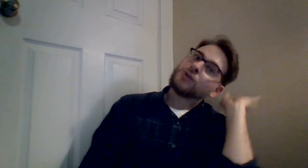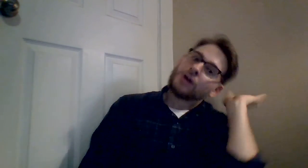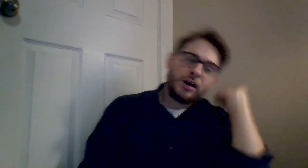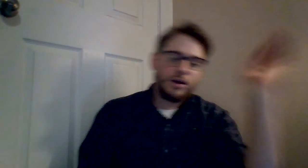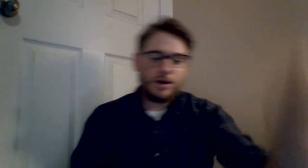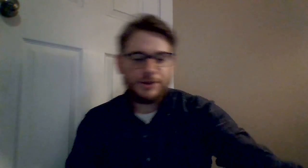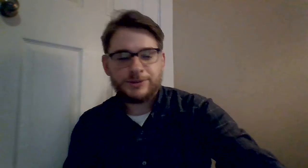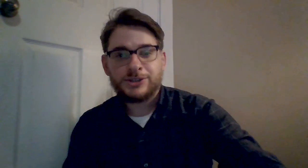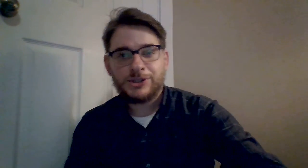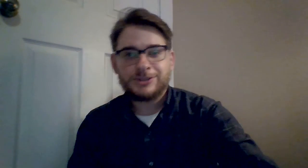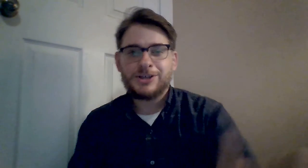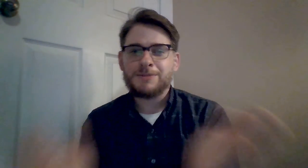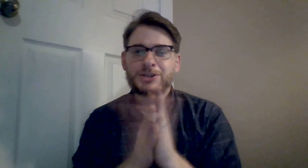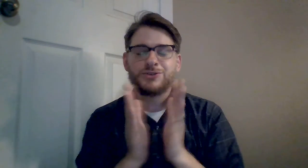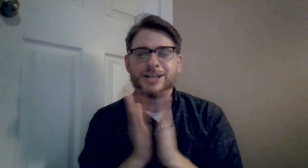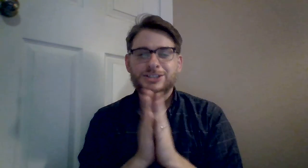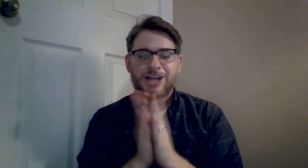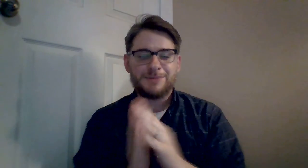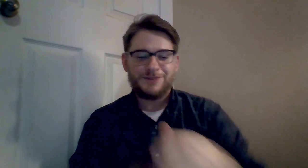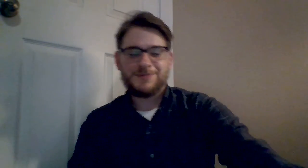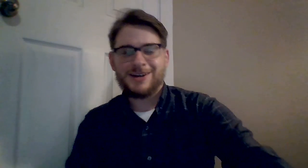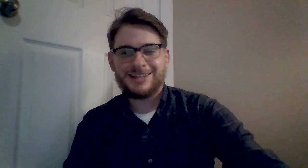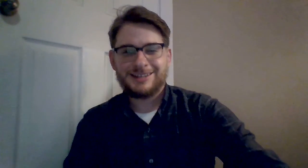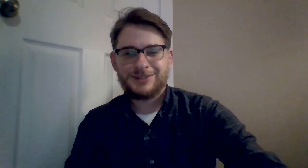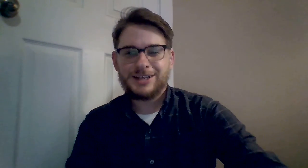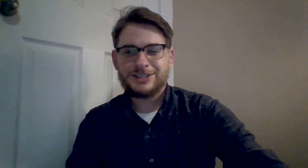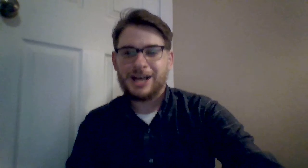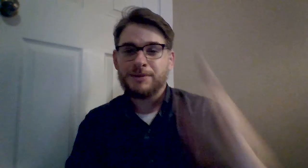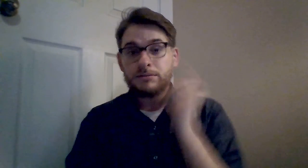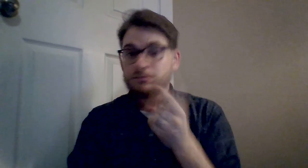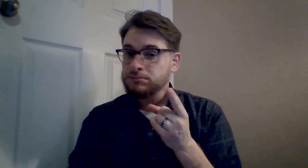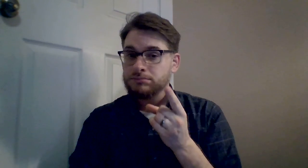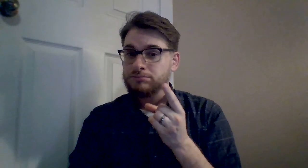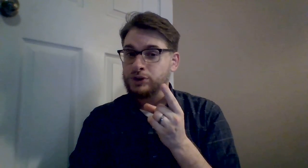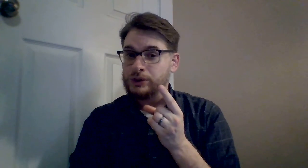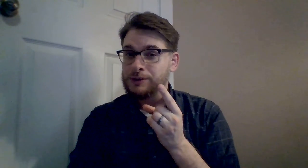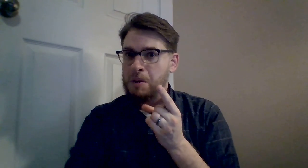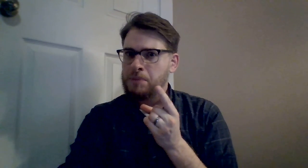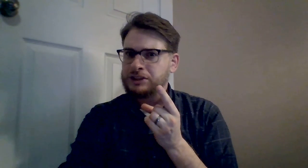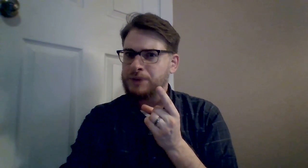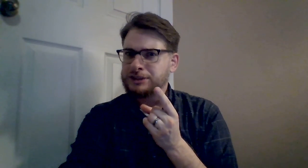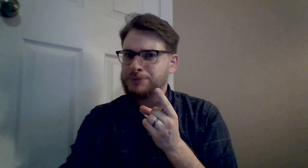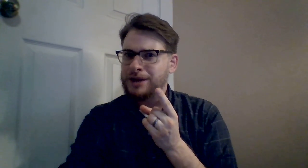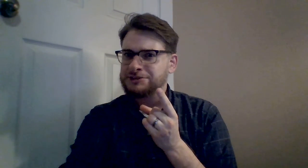Oh, that was such a long song, but great job, everybody. Great job. Doodle-oo. Practice, practice, practice. this